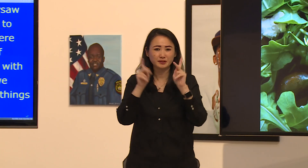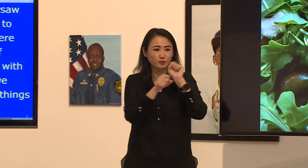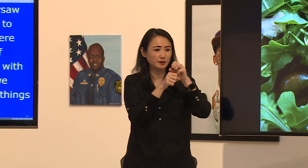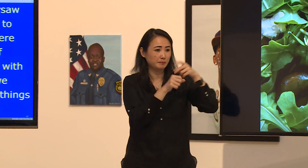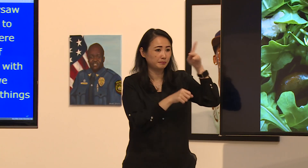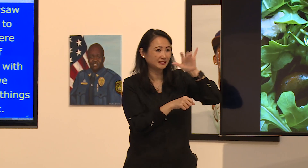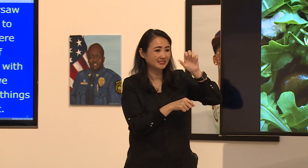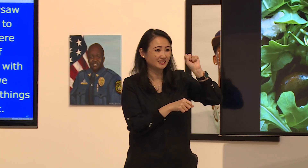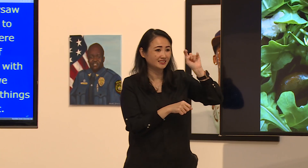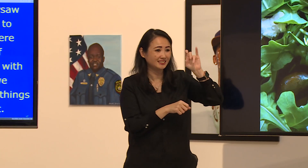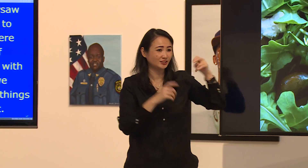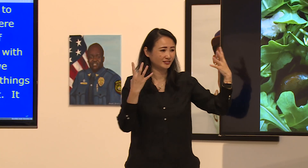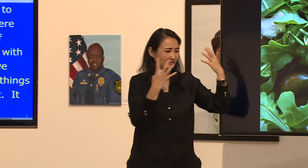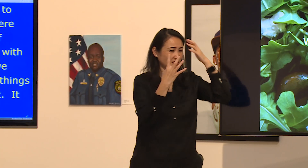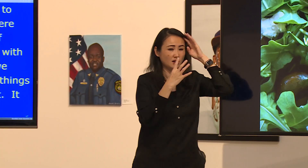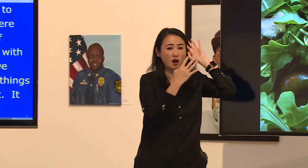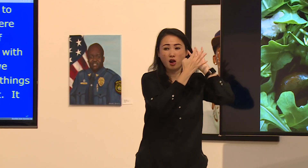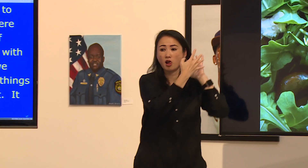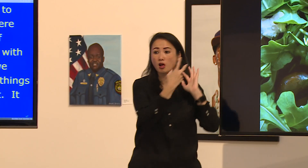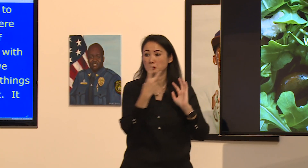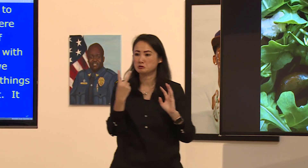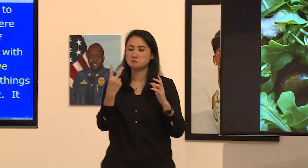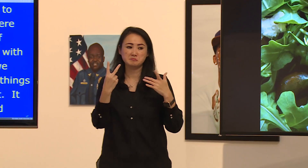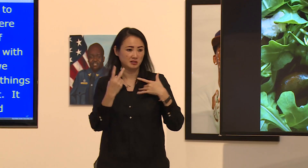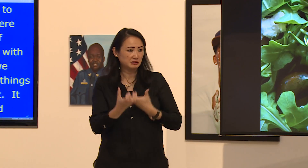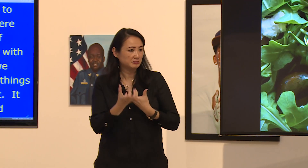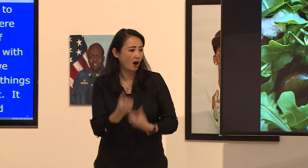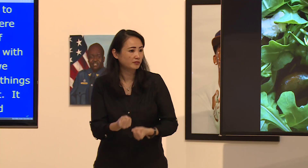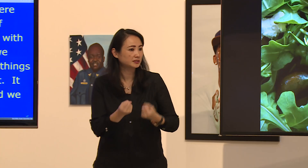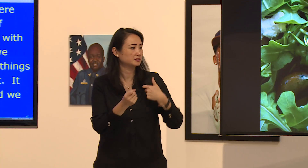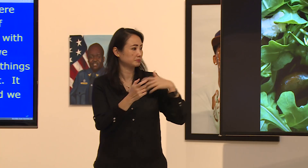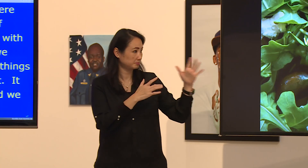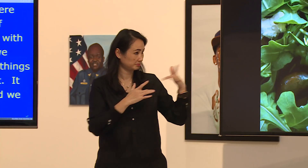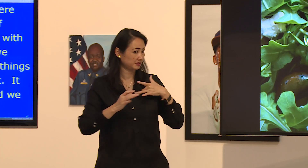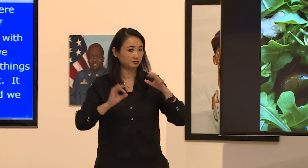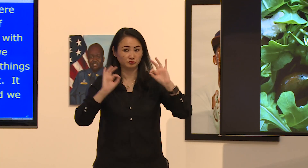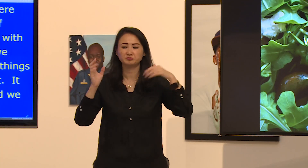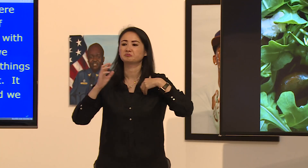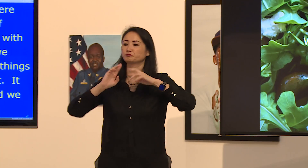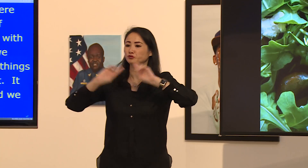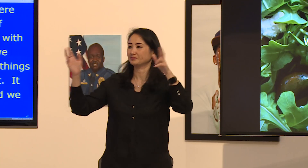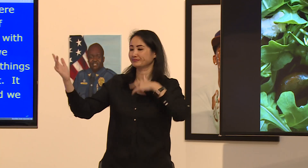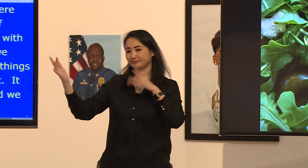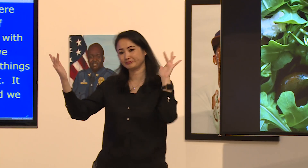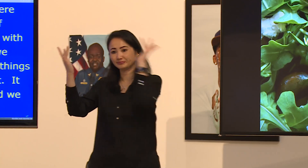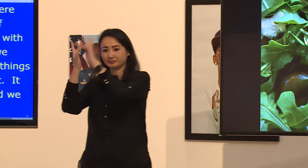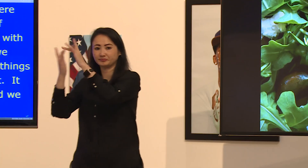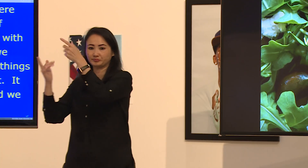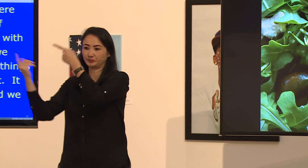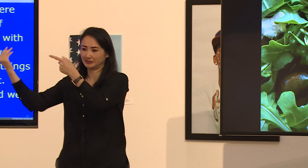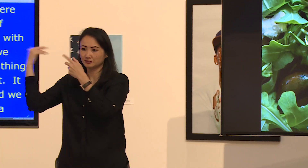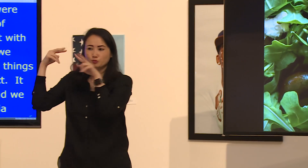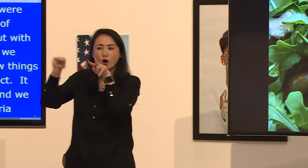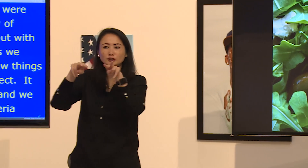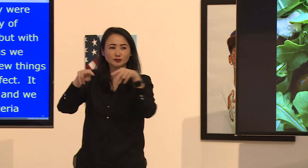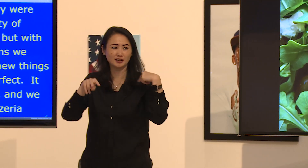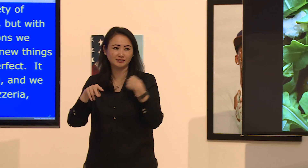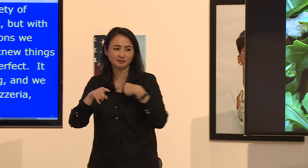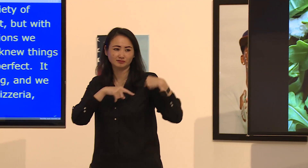people working on the pizzerias, coming up with a variety of different styles and tastes. And with confidence, we were able to see and